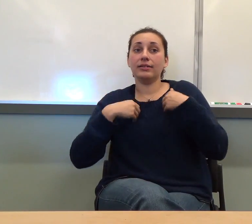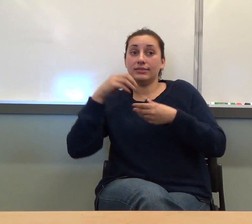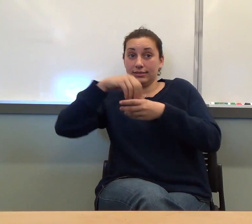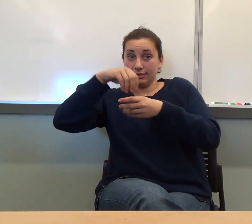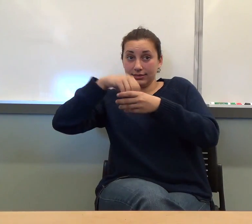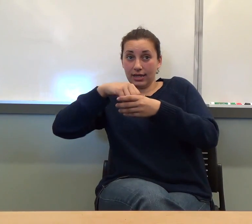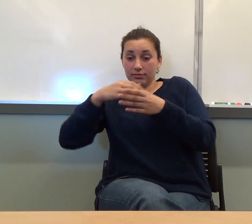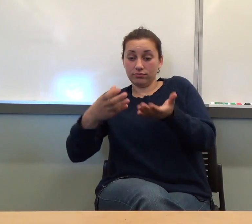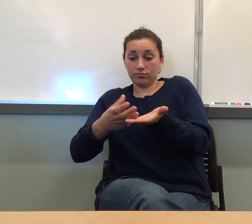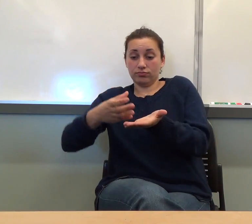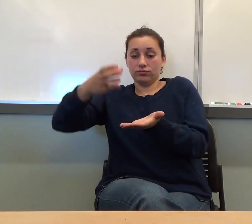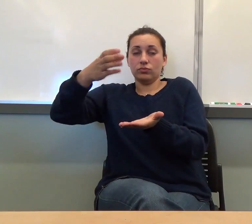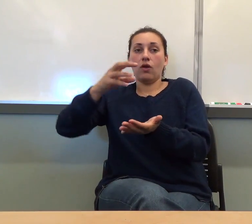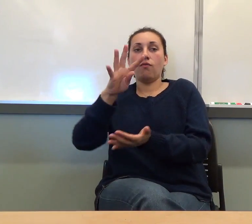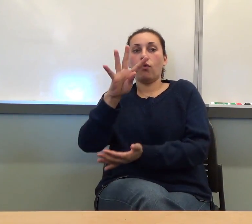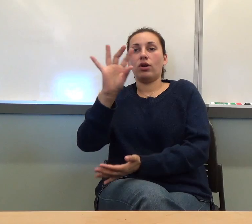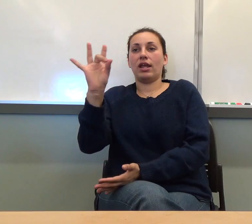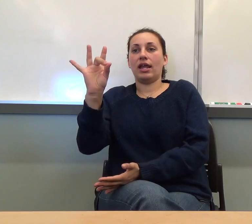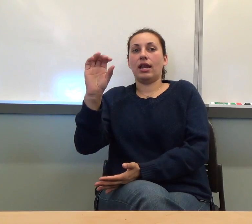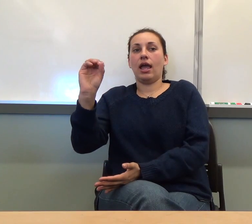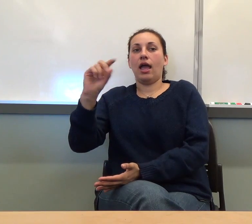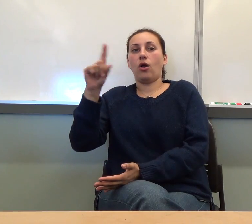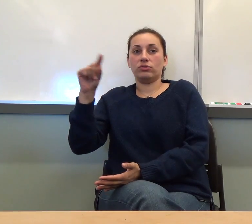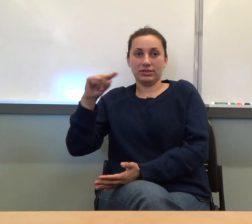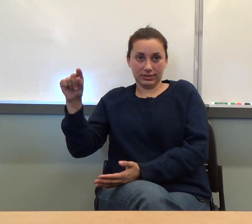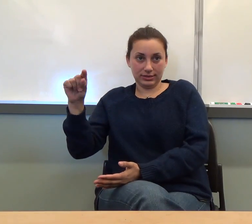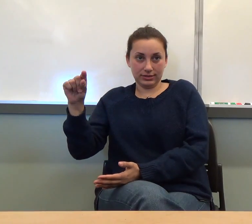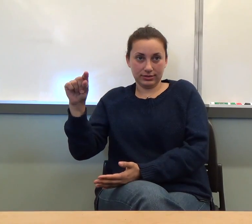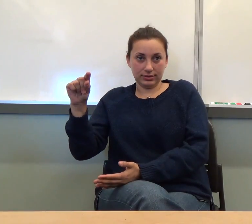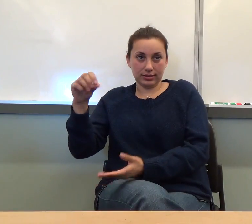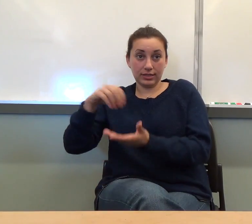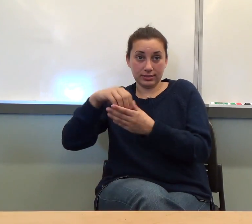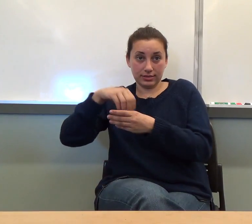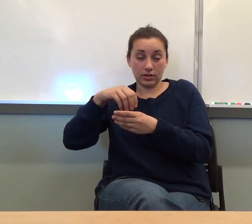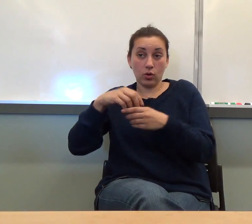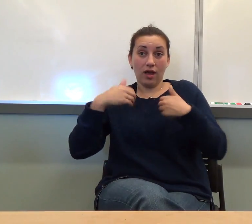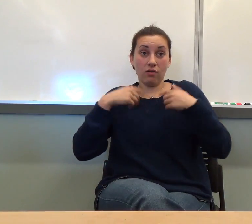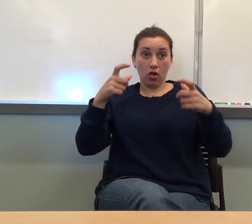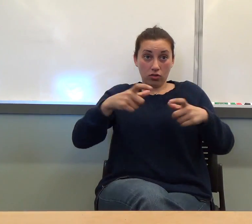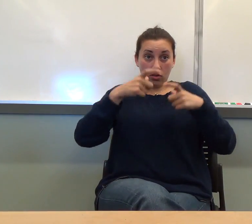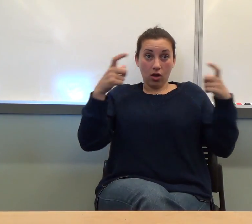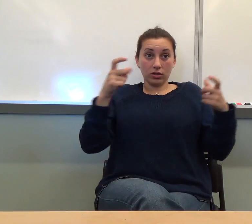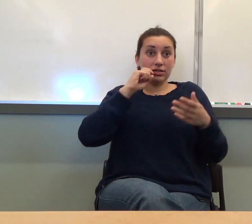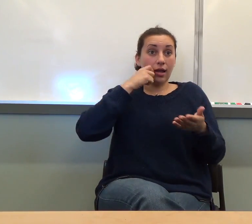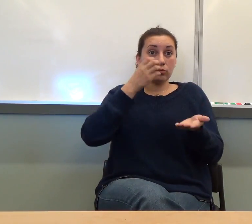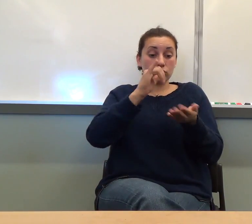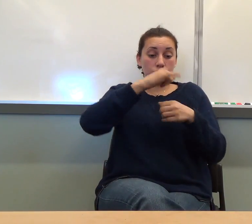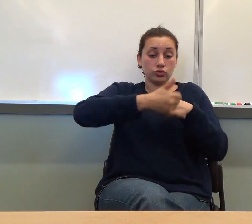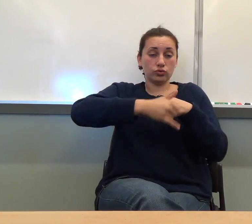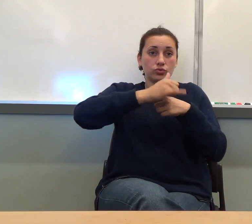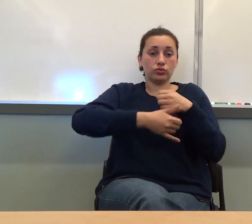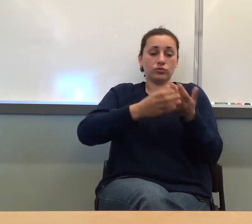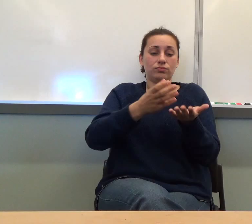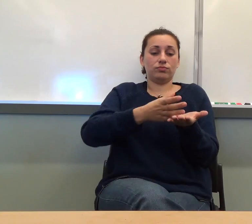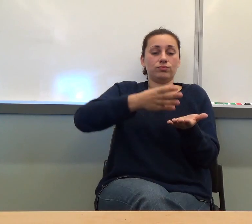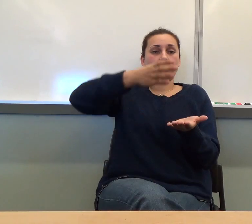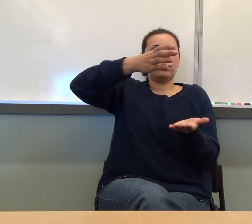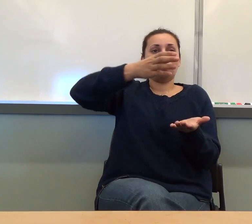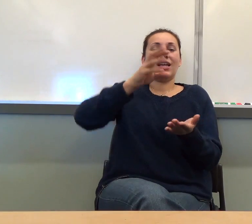All right, you've got a large size, $2.39, and it has 64 ounces. And then